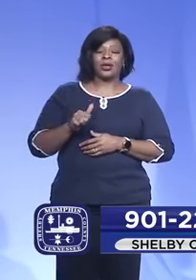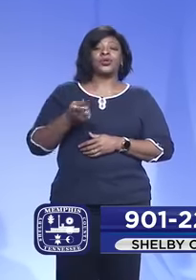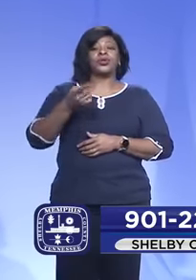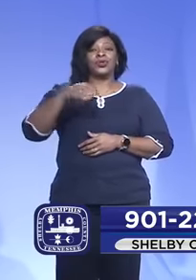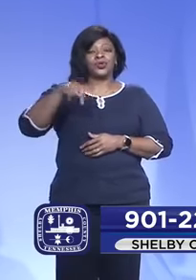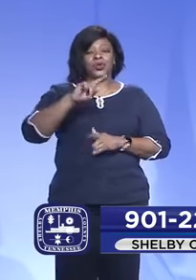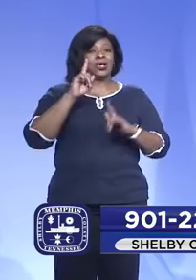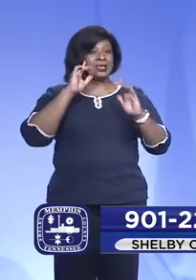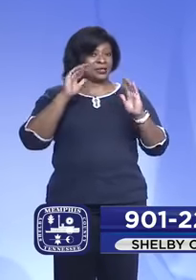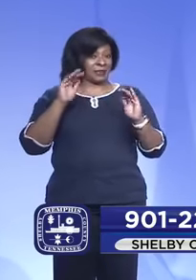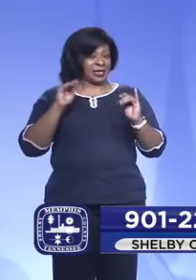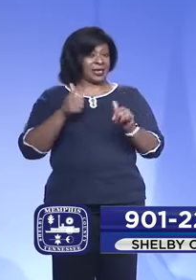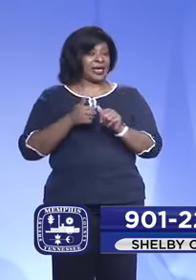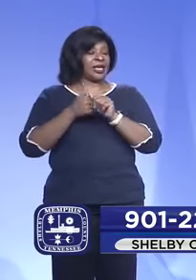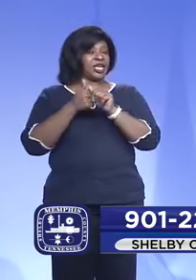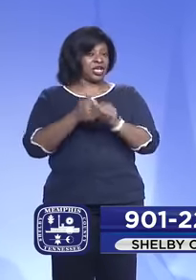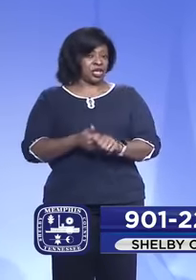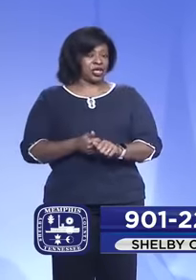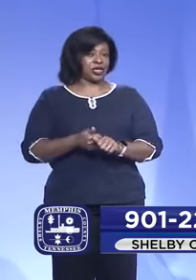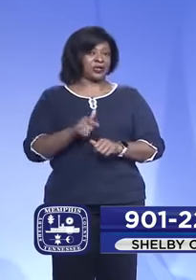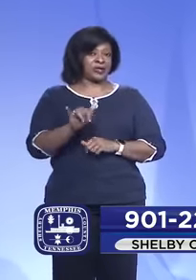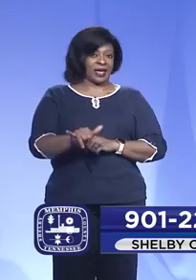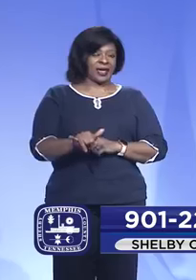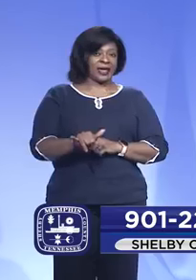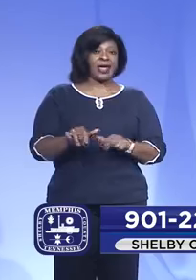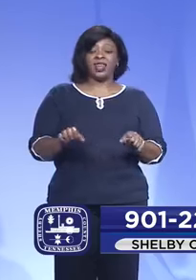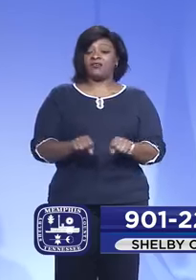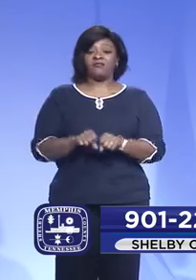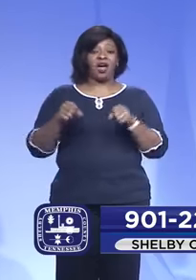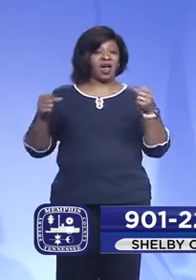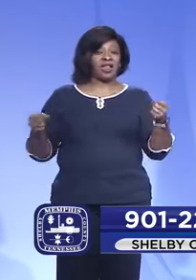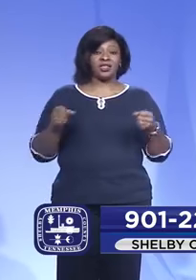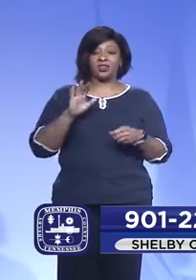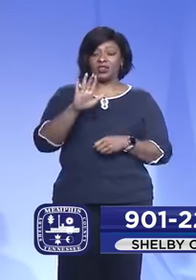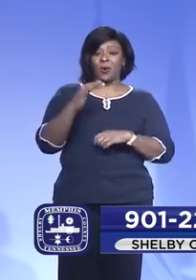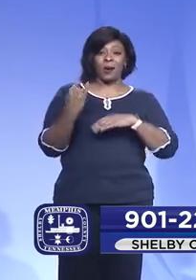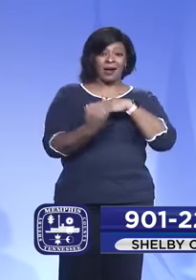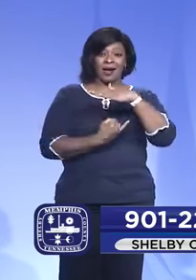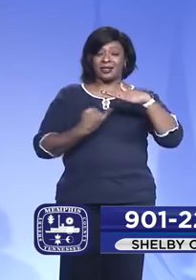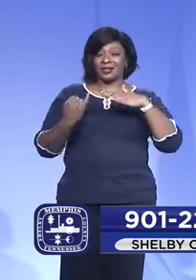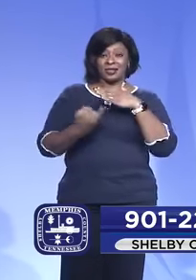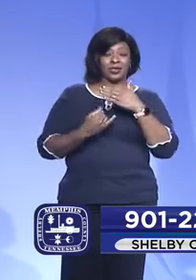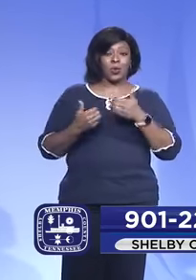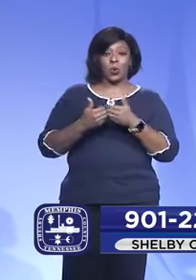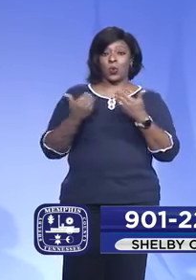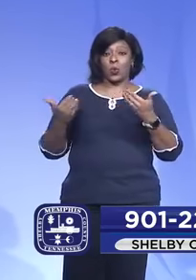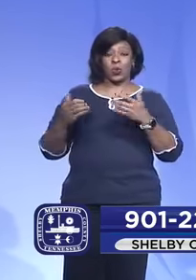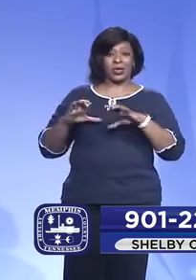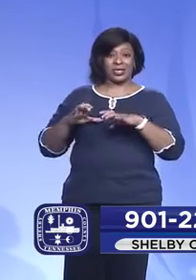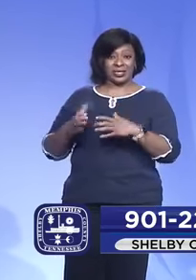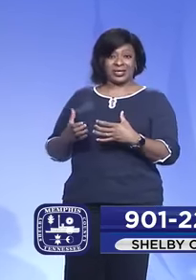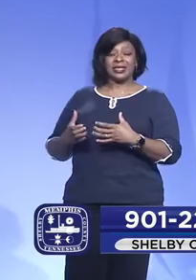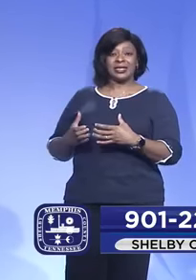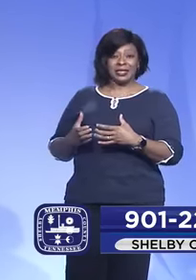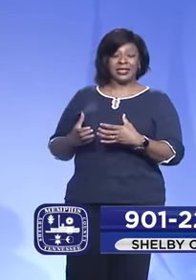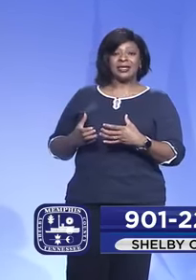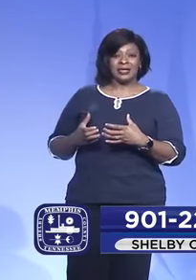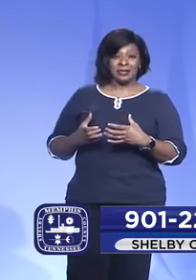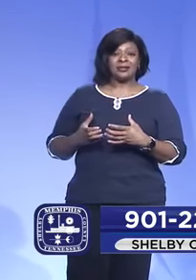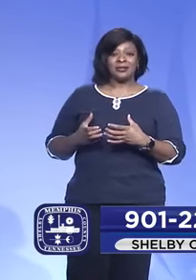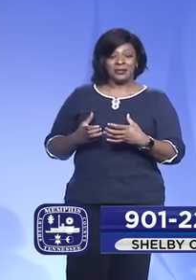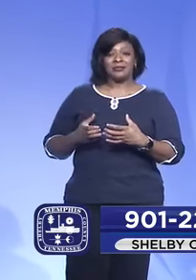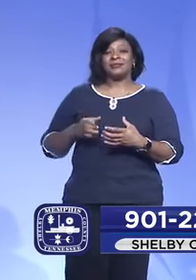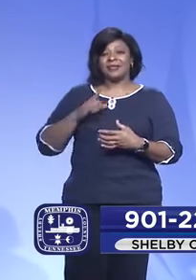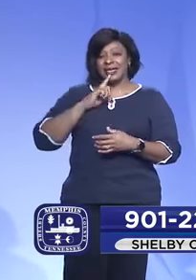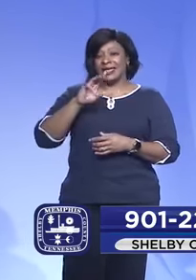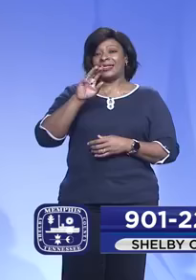are expected to adhere to it, and violation of your isolation or quarantine is a